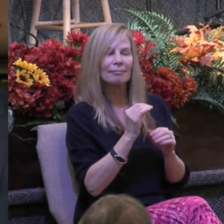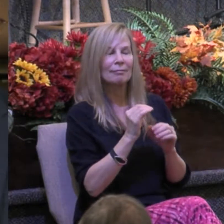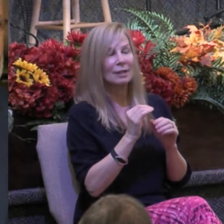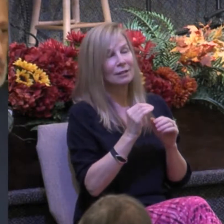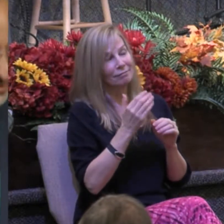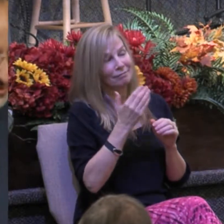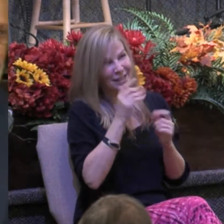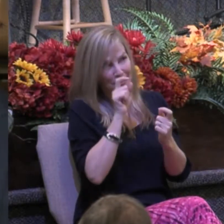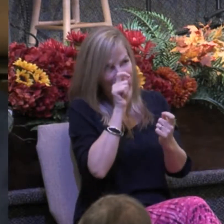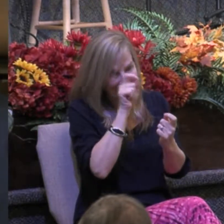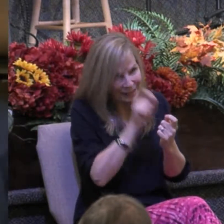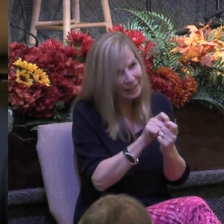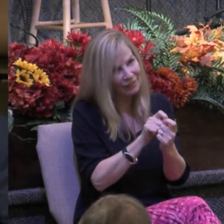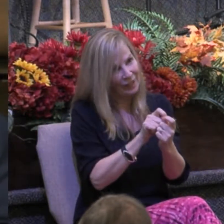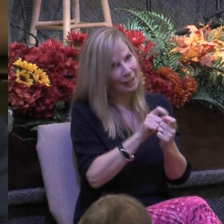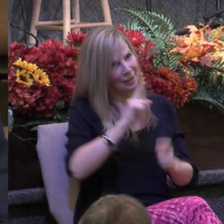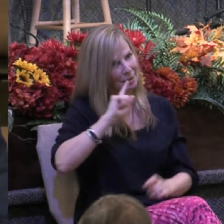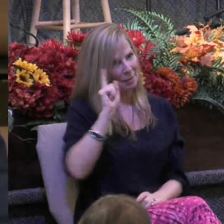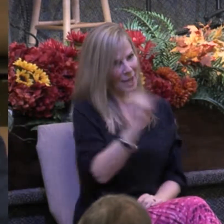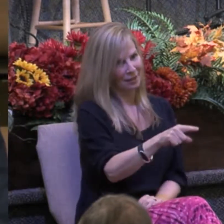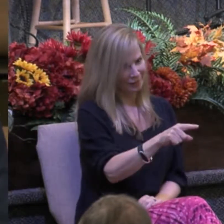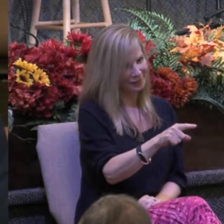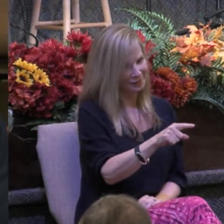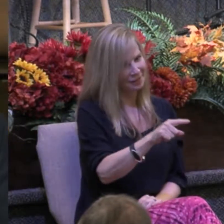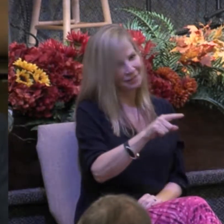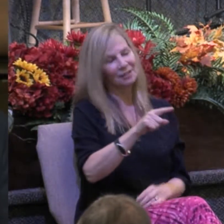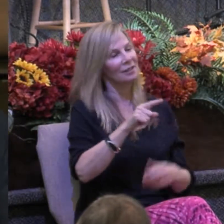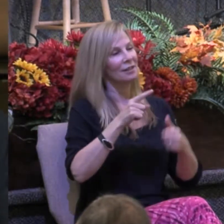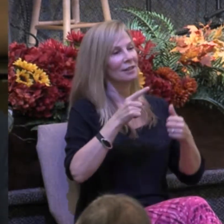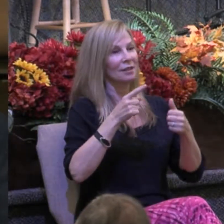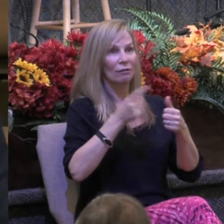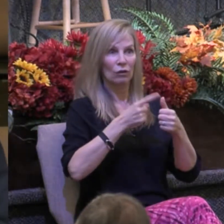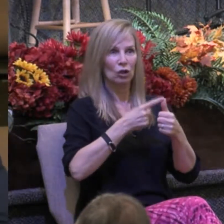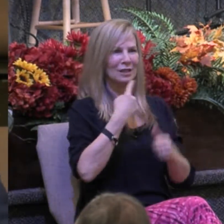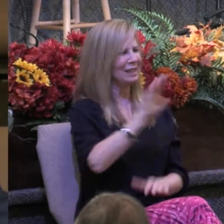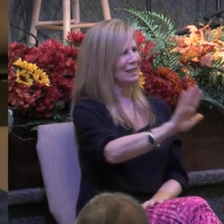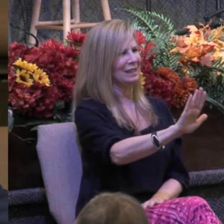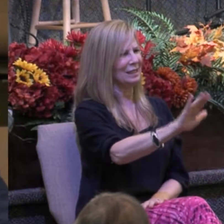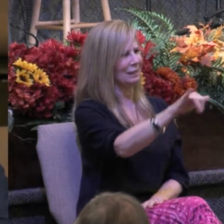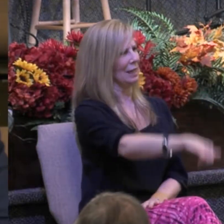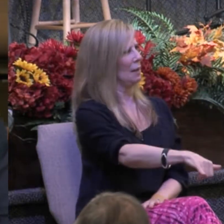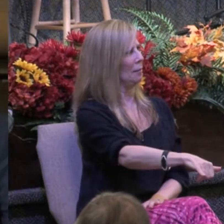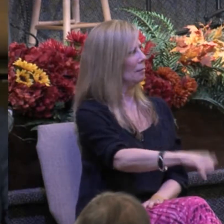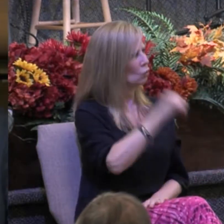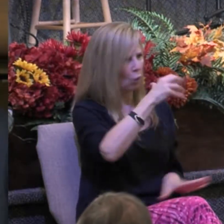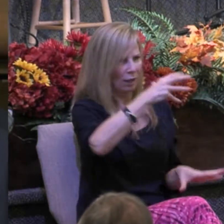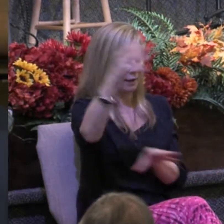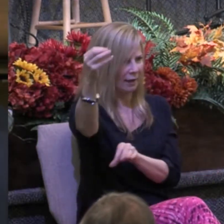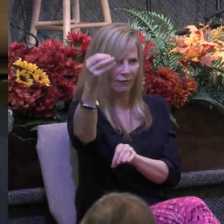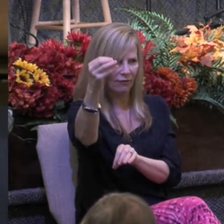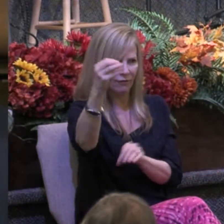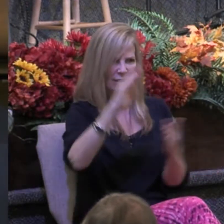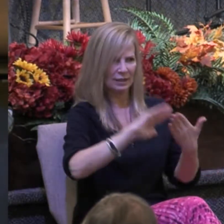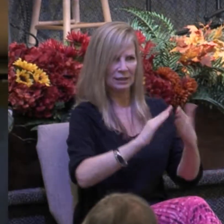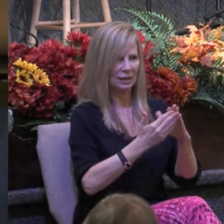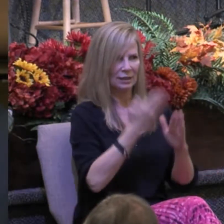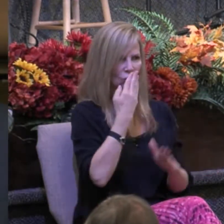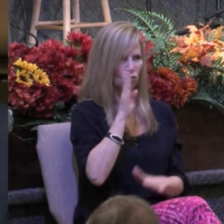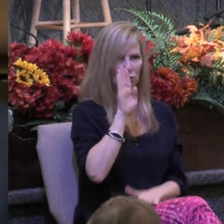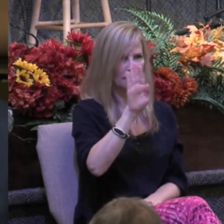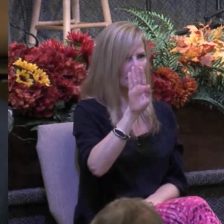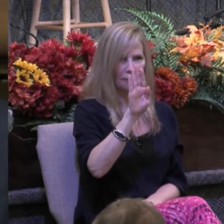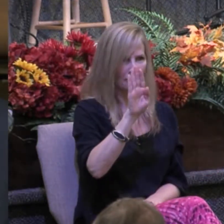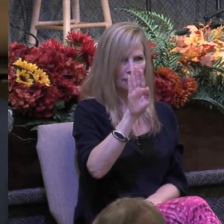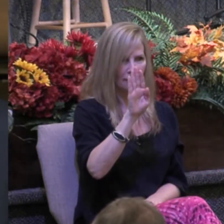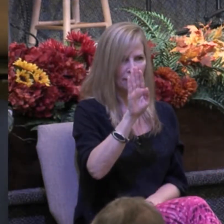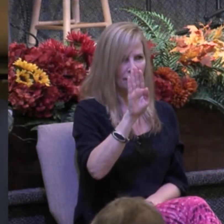very specific commands. First of all, he commanded them not to leave the city of Jerusalem. Now, our